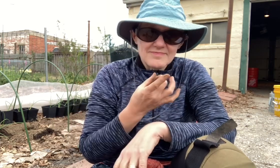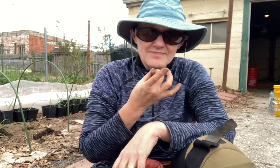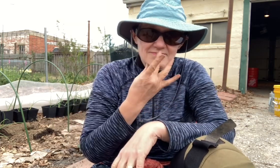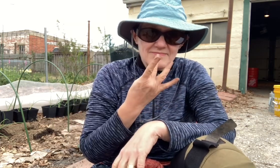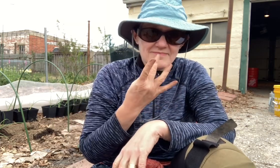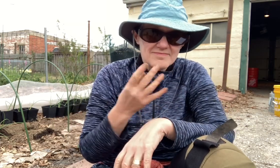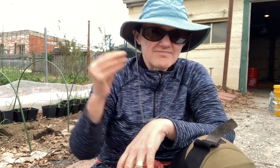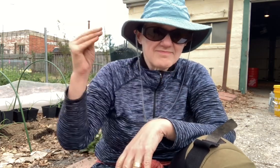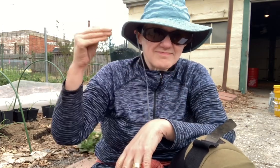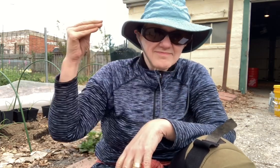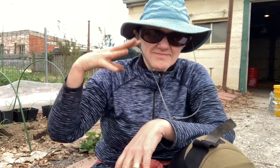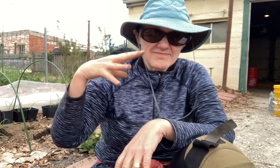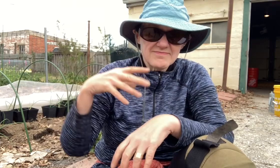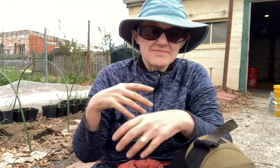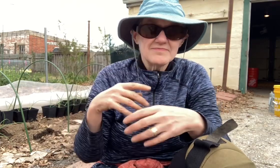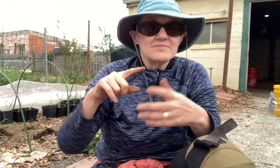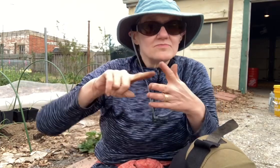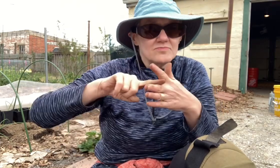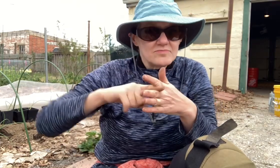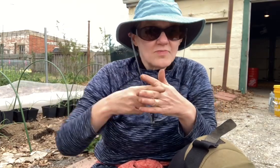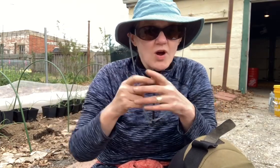10 hours of light to start bulbing.